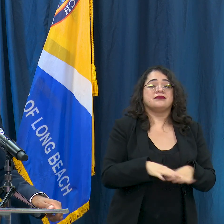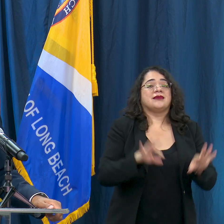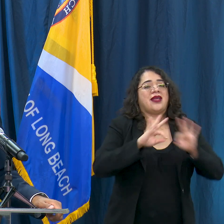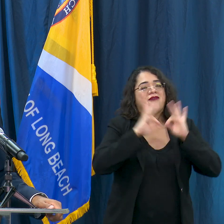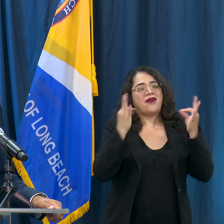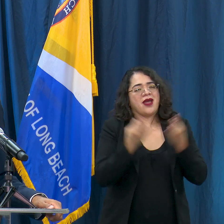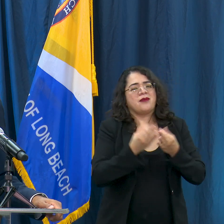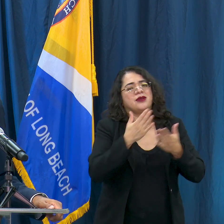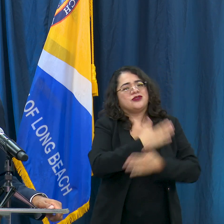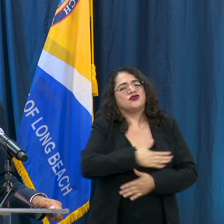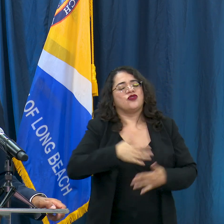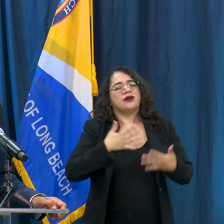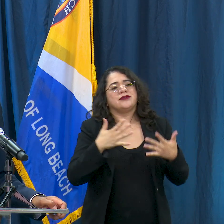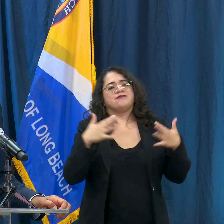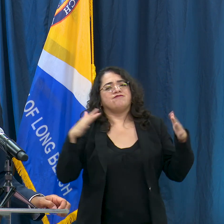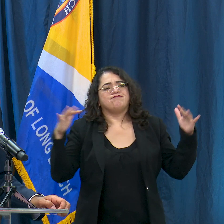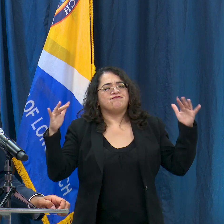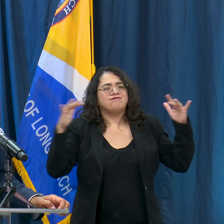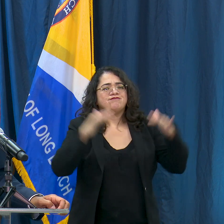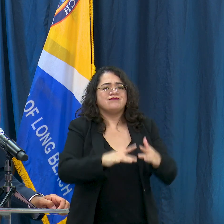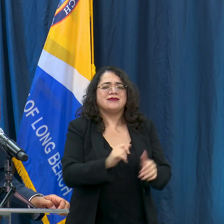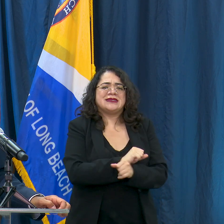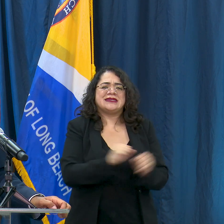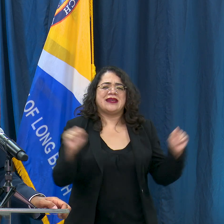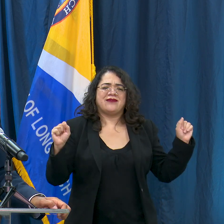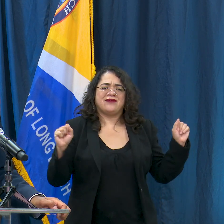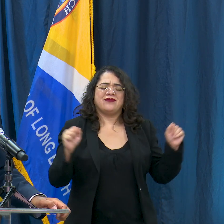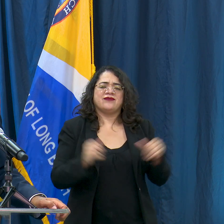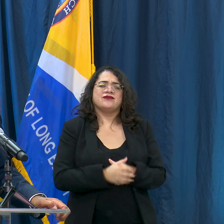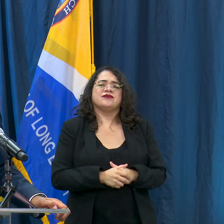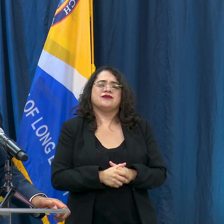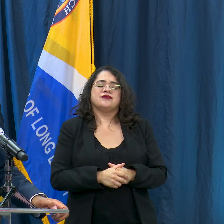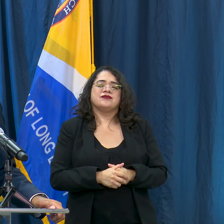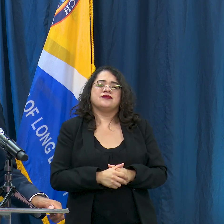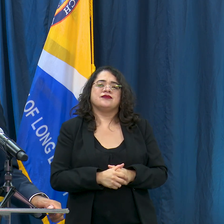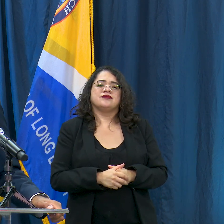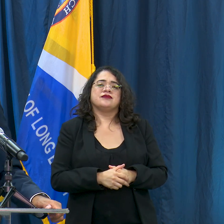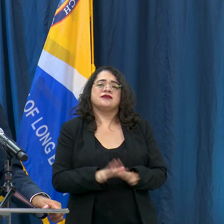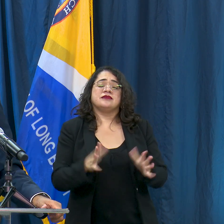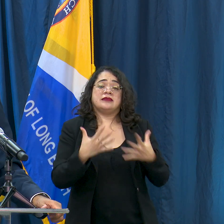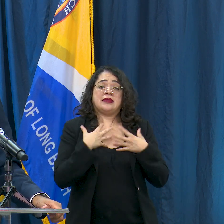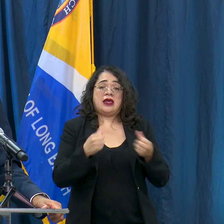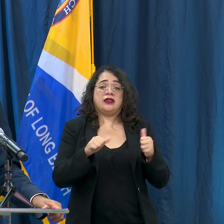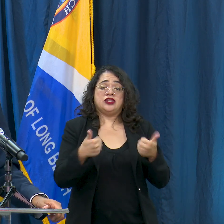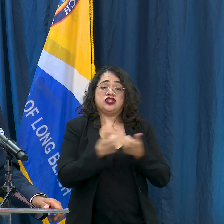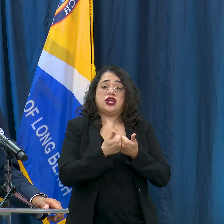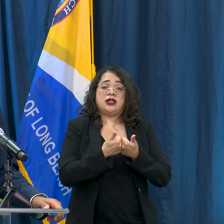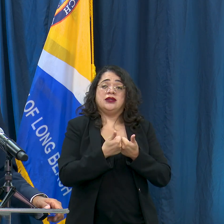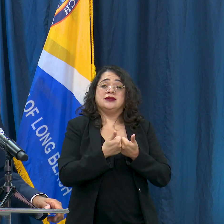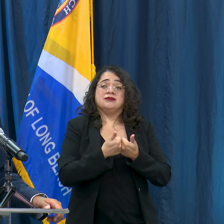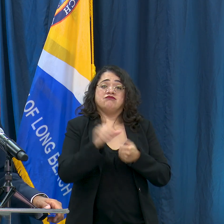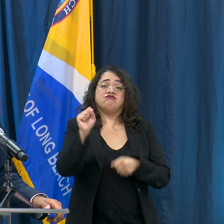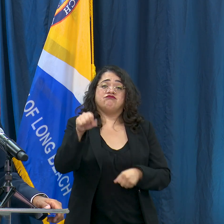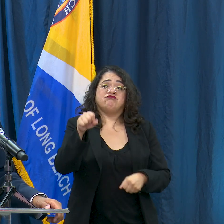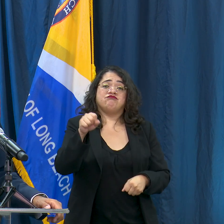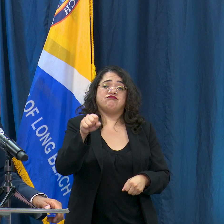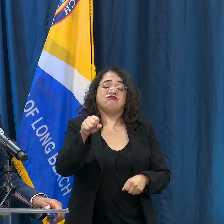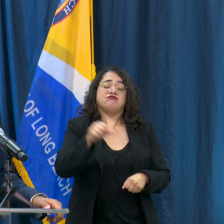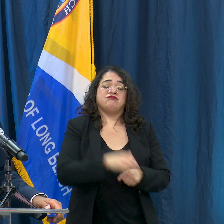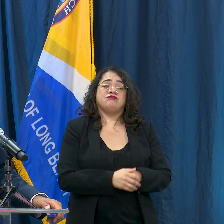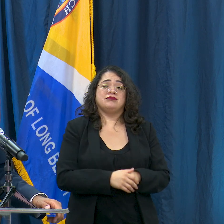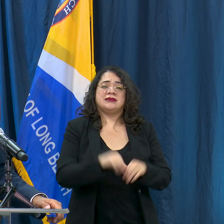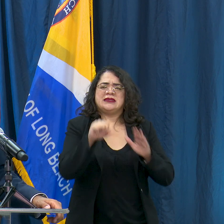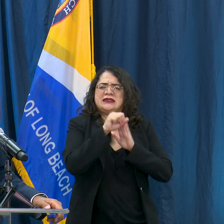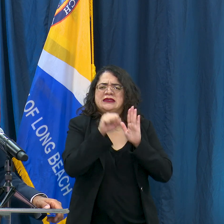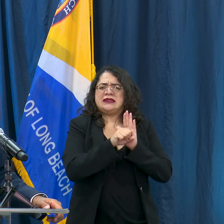we can enjoy, and a way that's enjoyable in a safe way with the health challenge in front of us. But again, we don't have